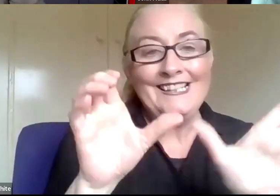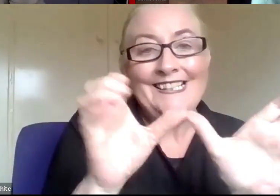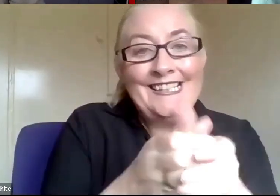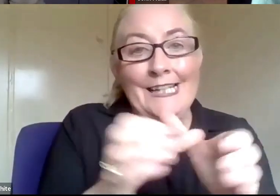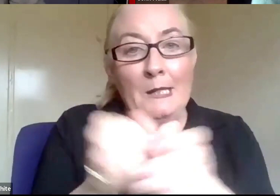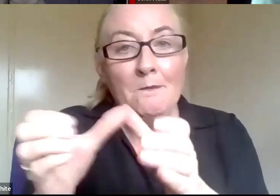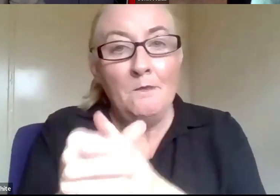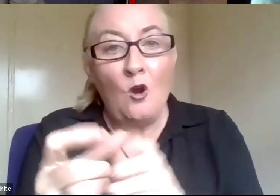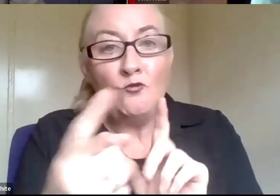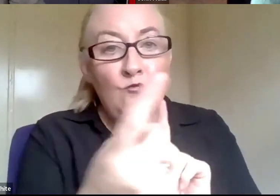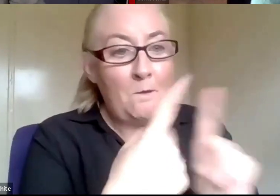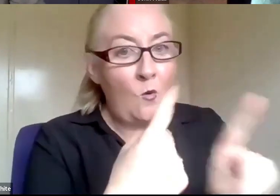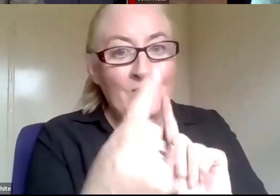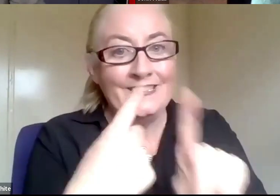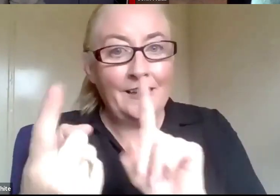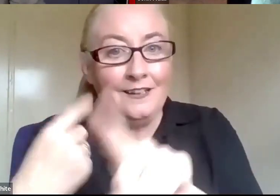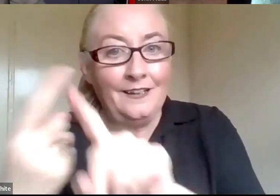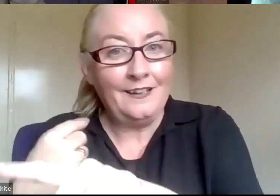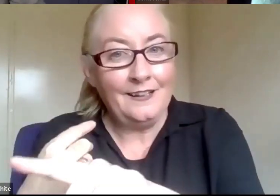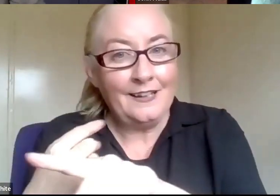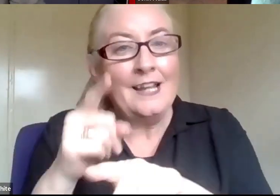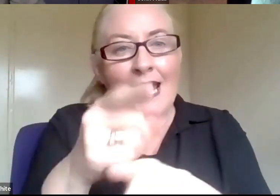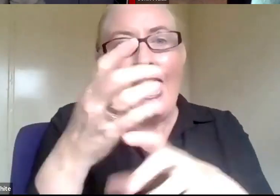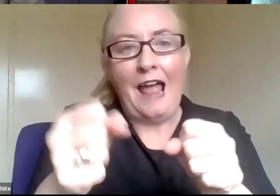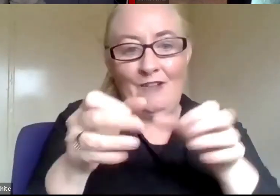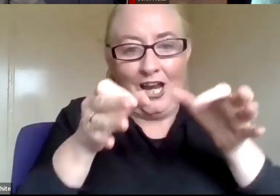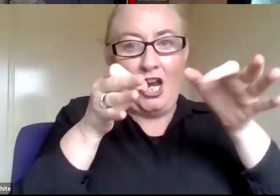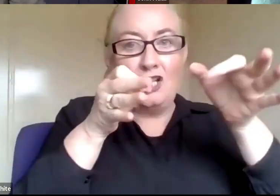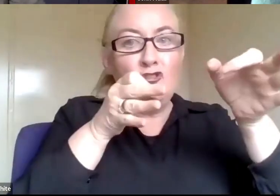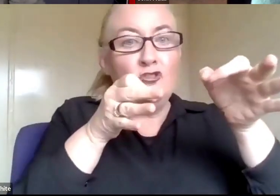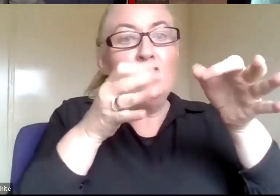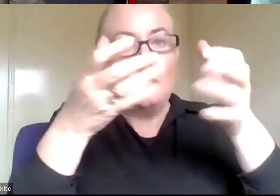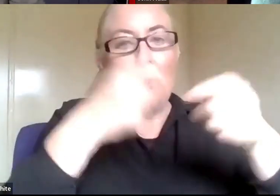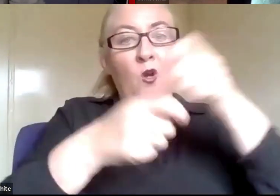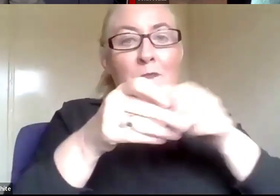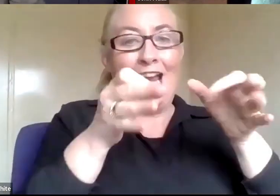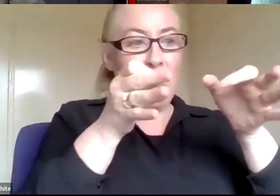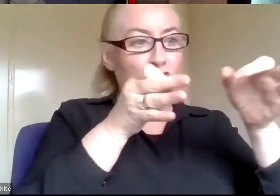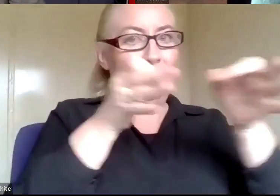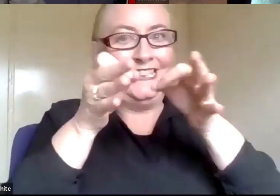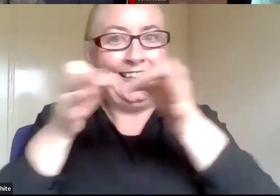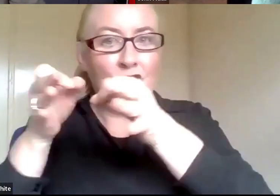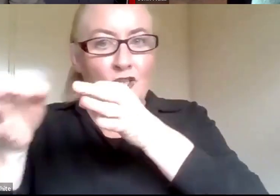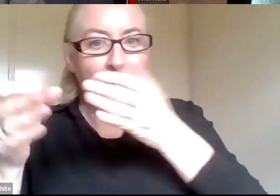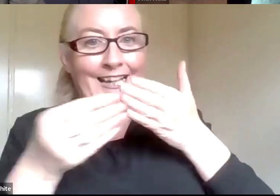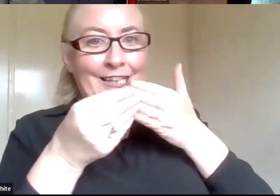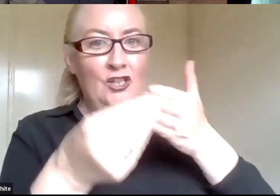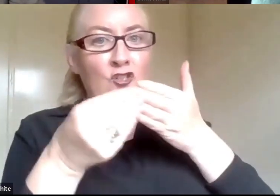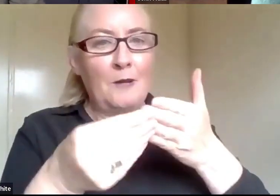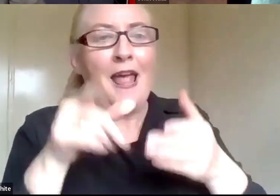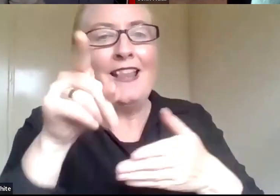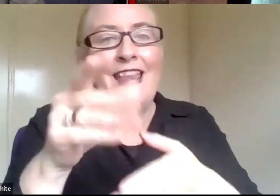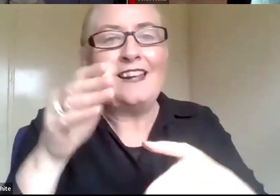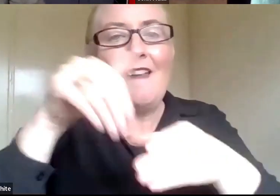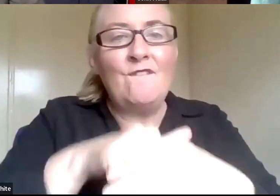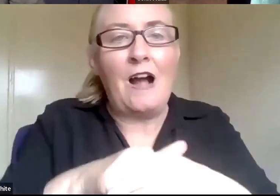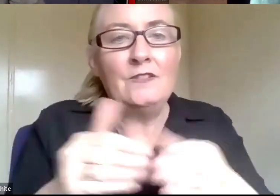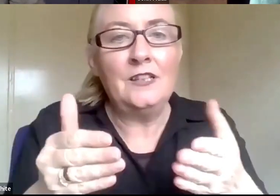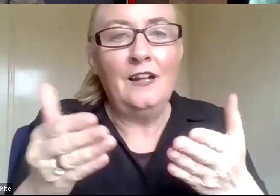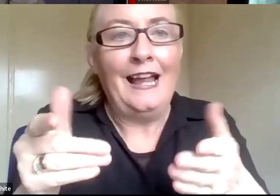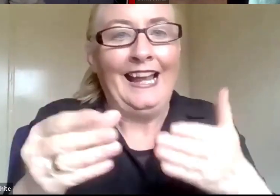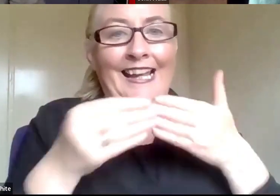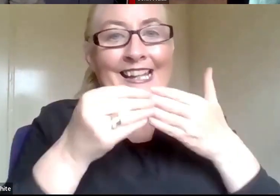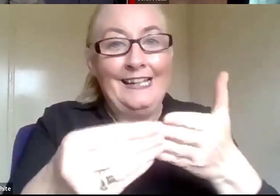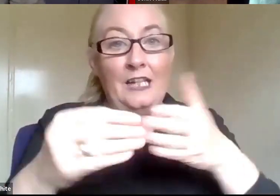leadership, which involves leading a whole organization,